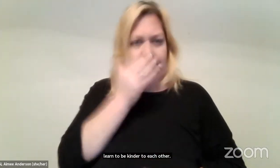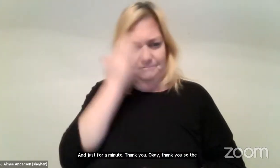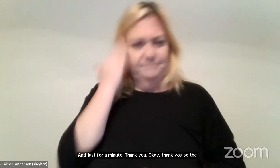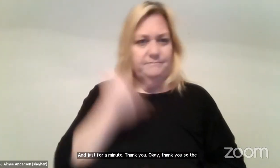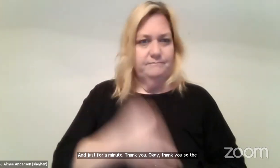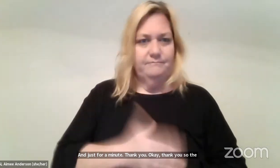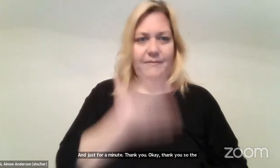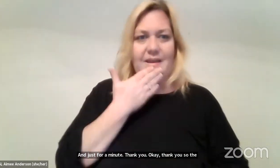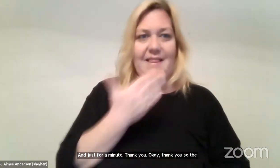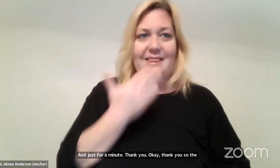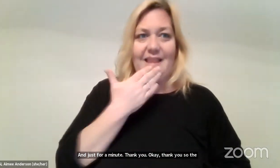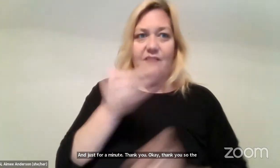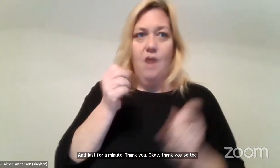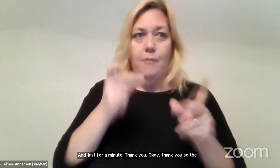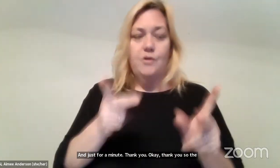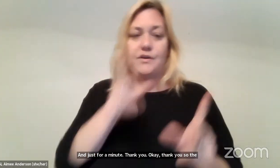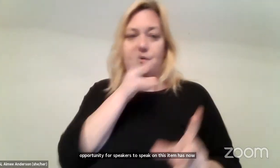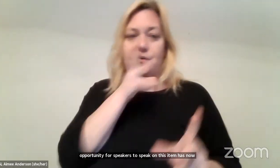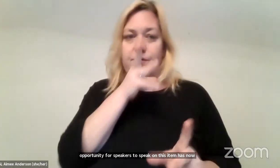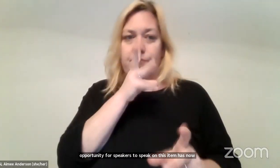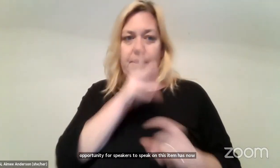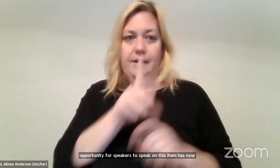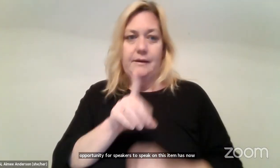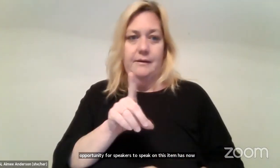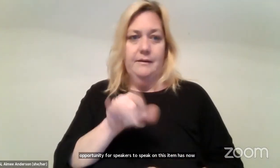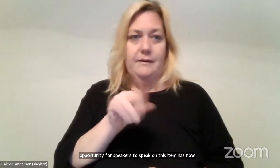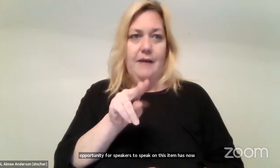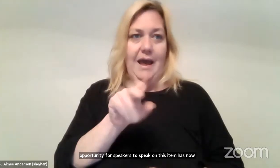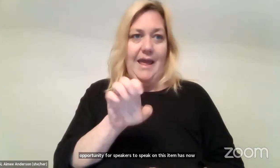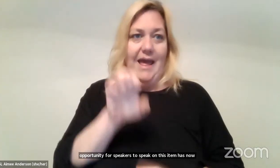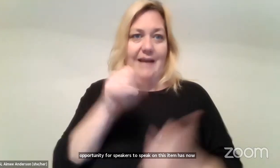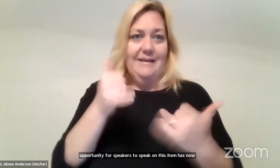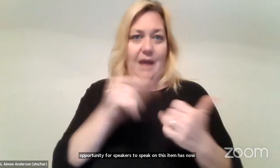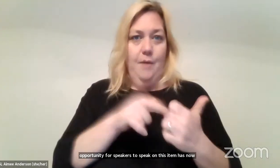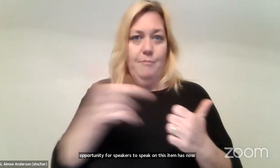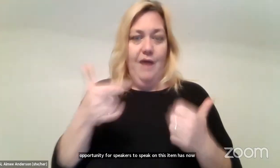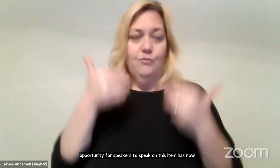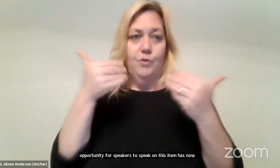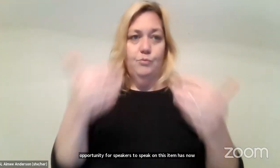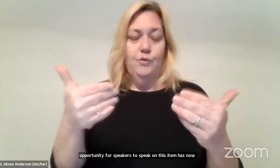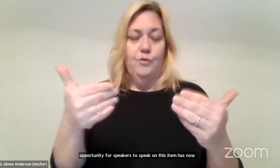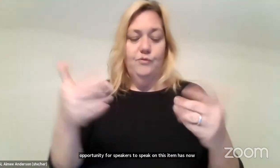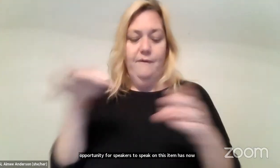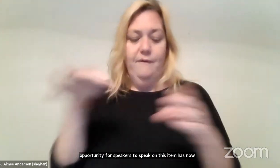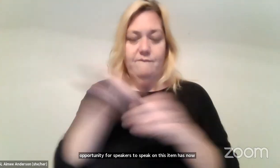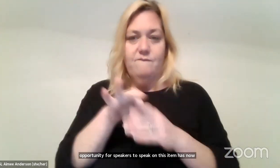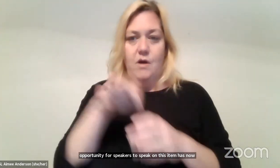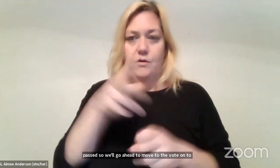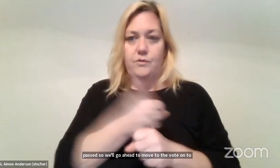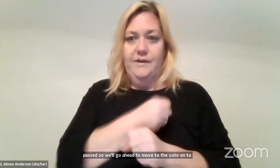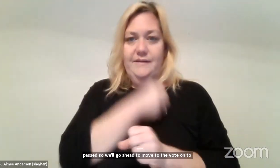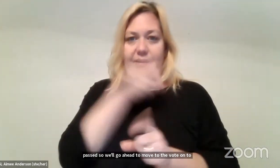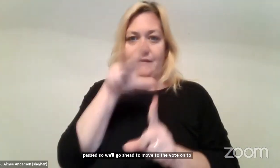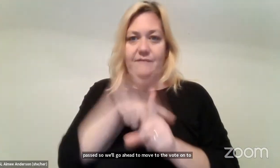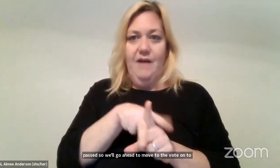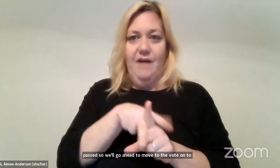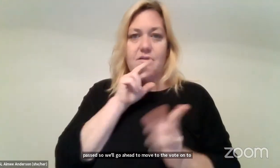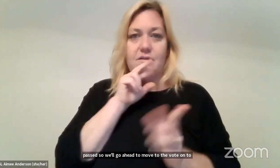opportunity for speakers to speak on this item has now passed. So we'll go ahead to move to the vote on to receive and file this